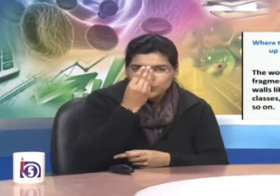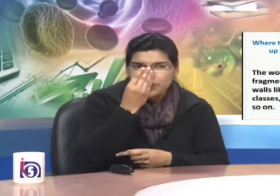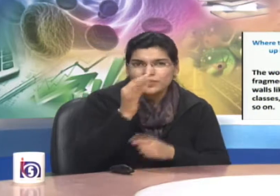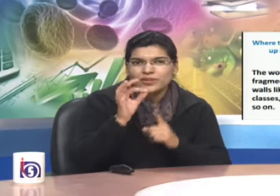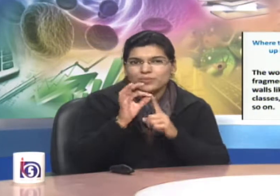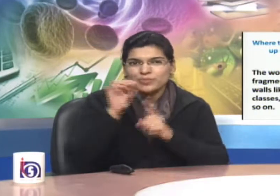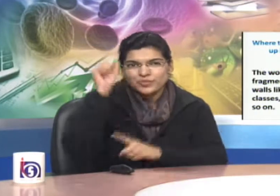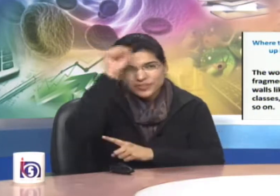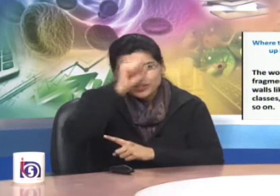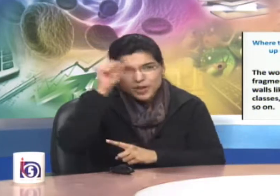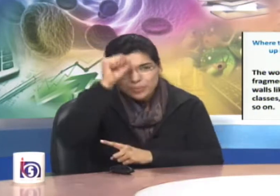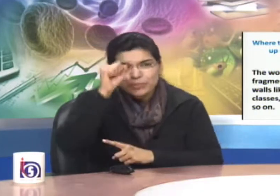religion,